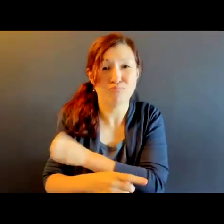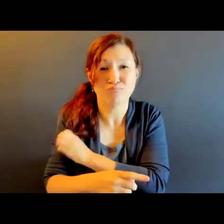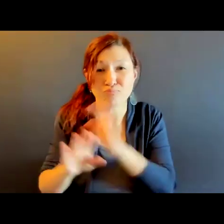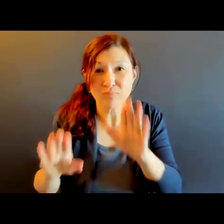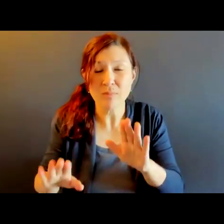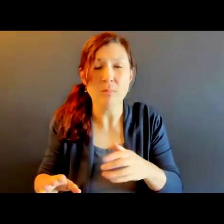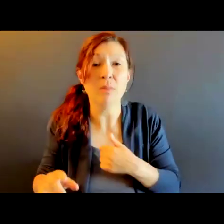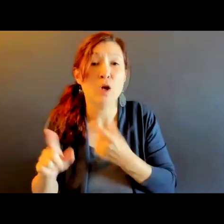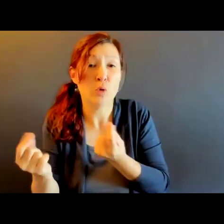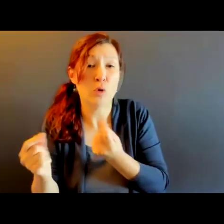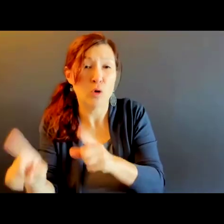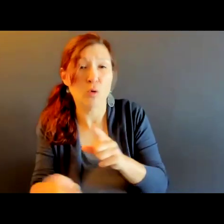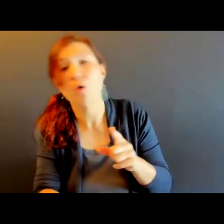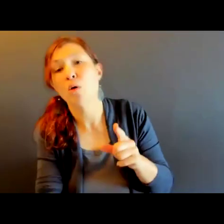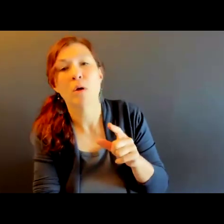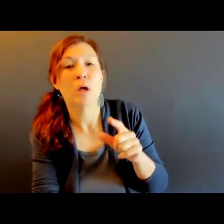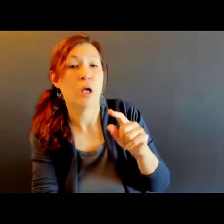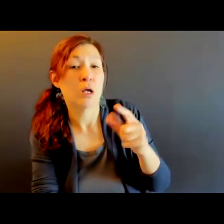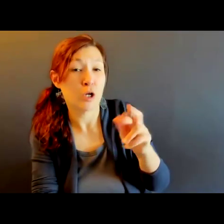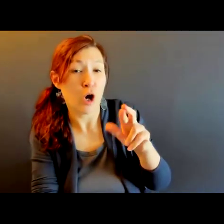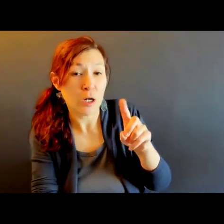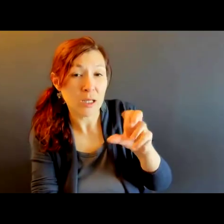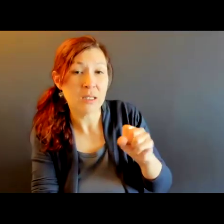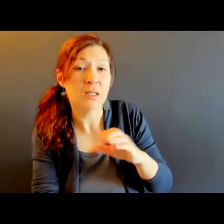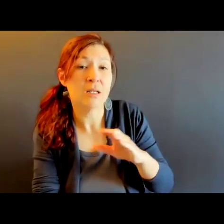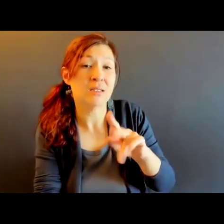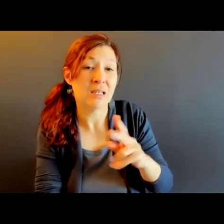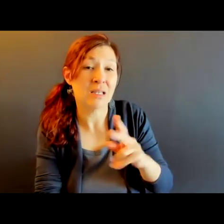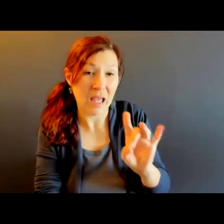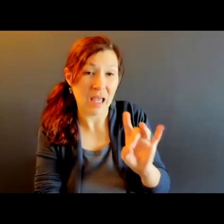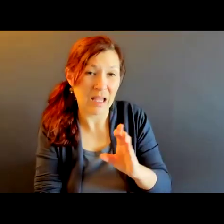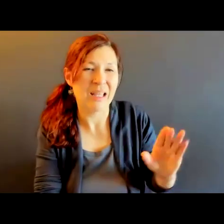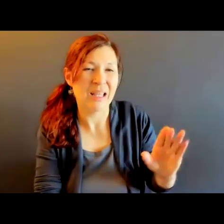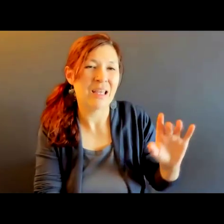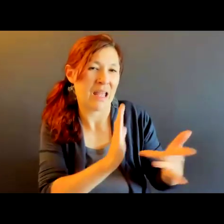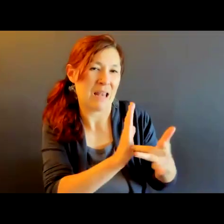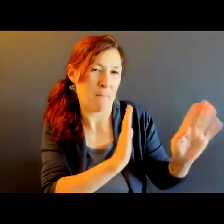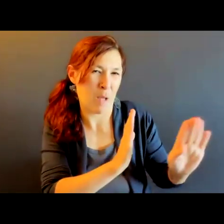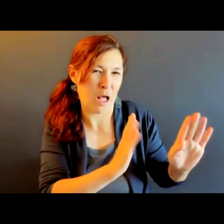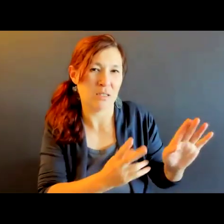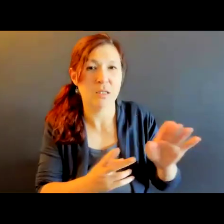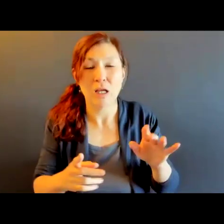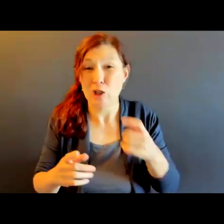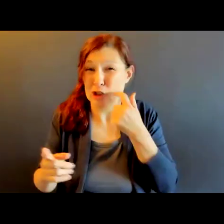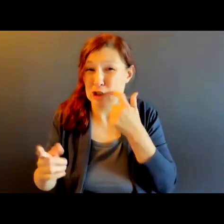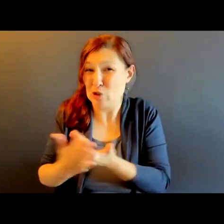Carter School, which you'll hear more about when we do the ribbon cutting, and Tech Boston Academy. And truthfully, I was just inspired the whole